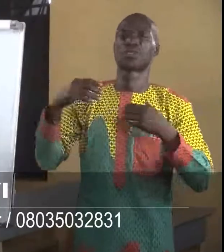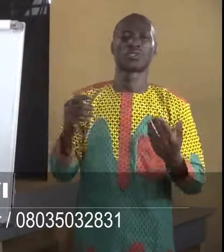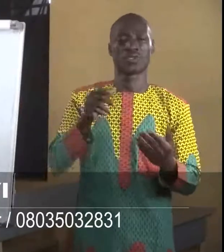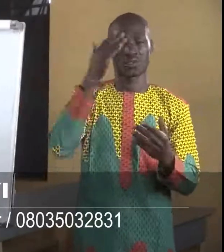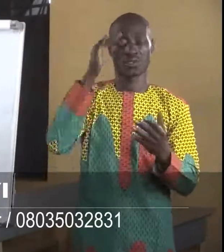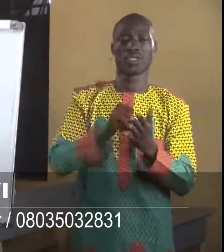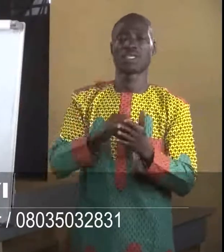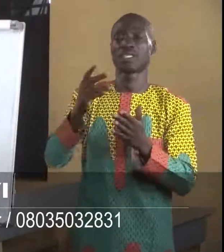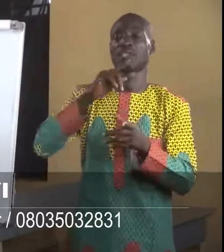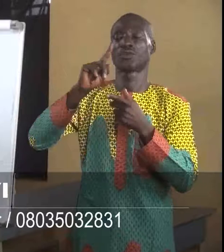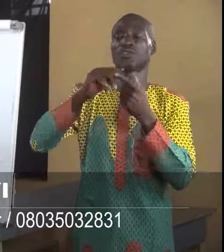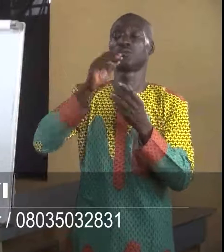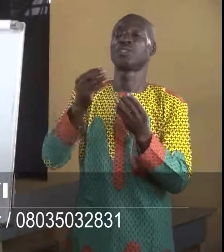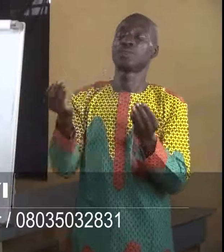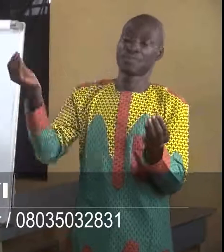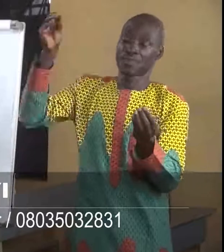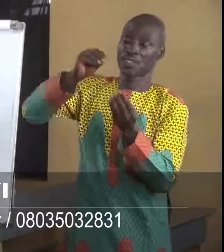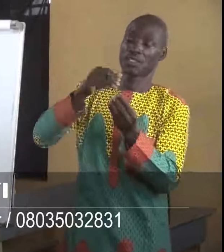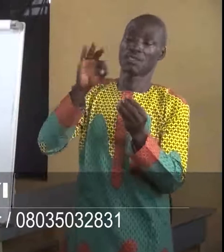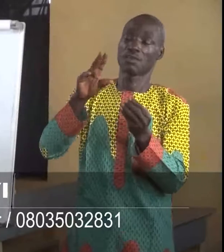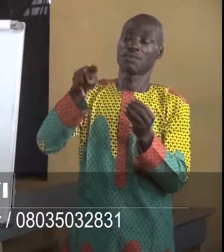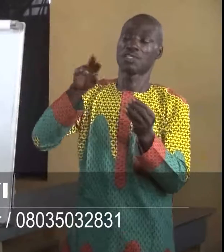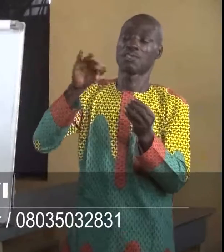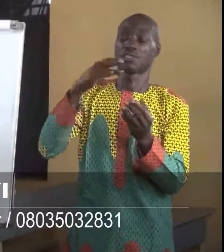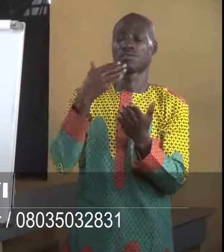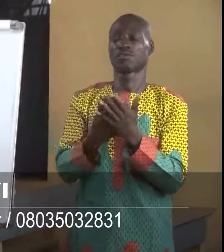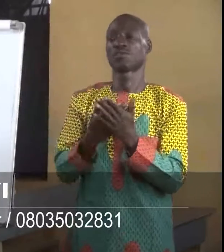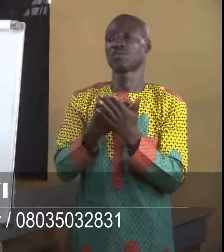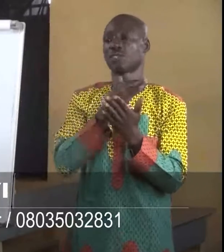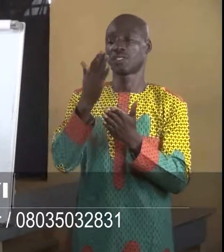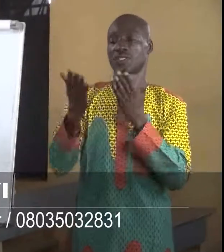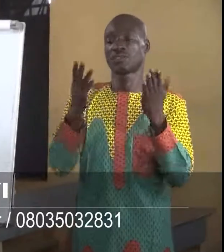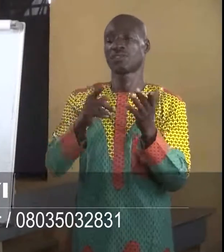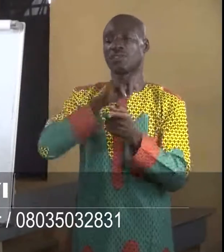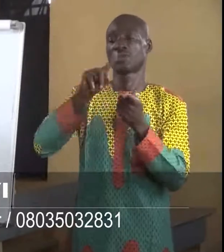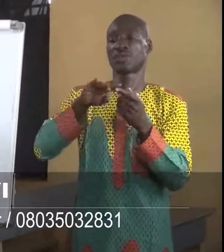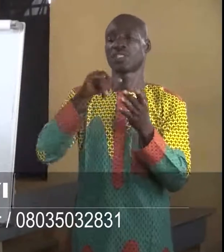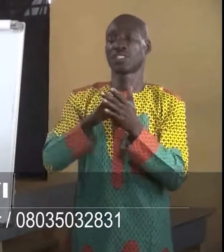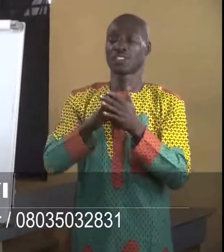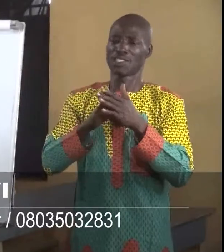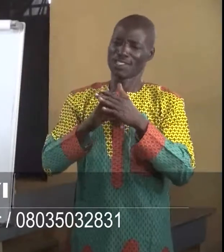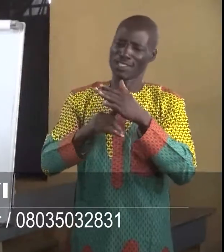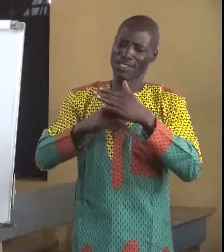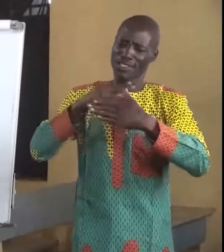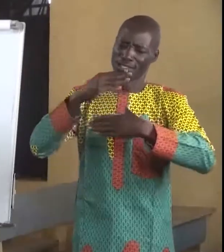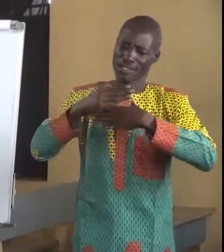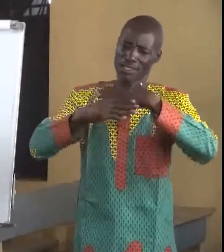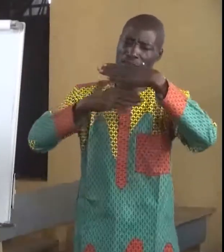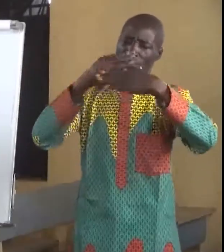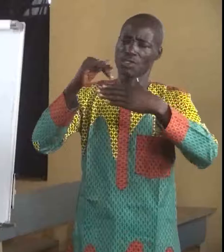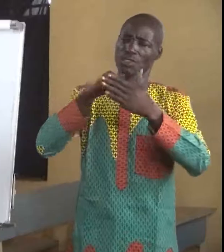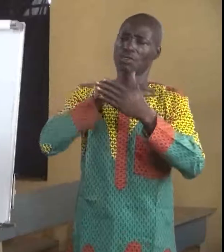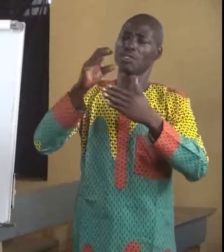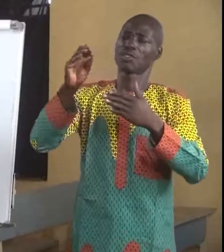definitely there will be increase in the prices of goods and their services. That when it is gradual, we call it ordinary. Then we now go to